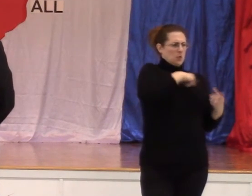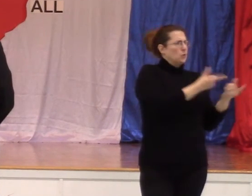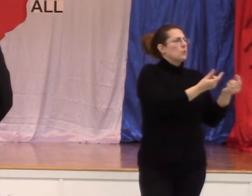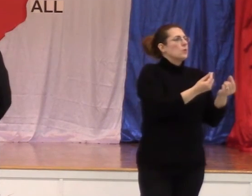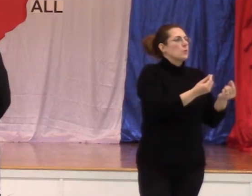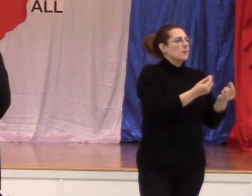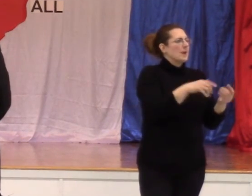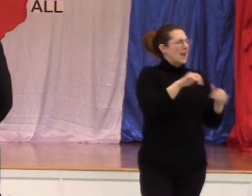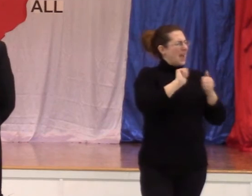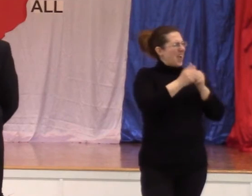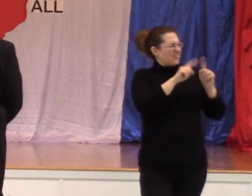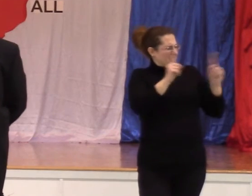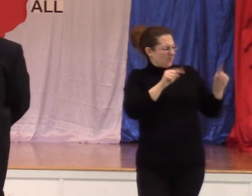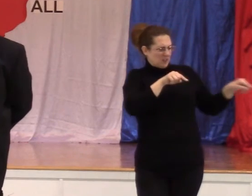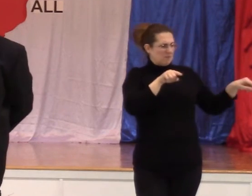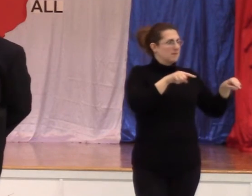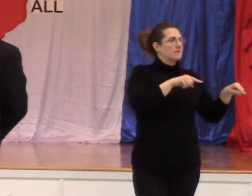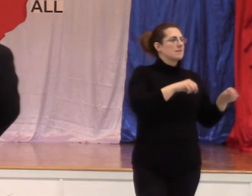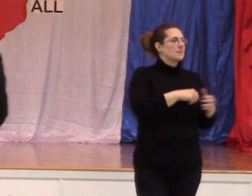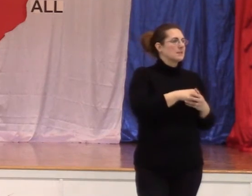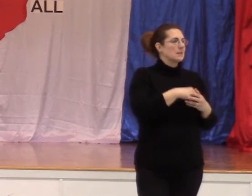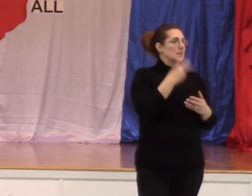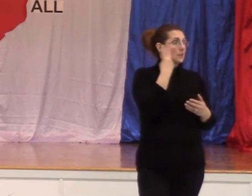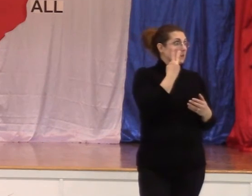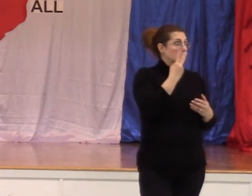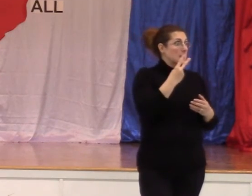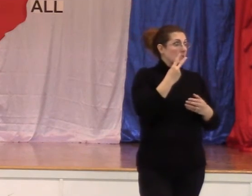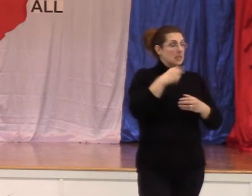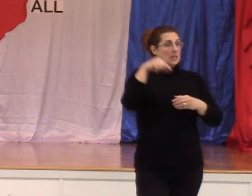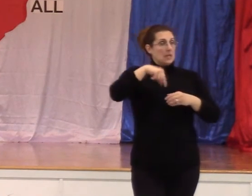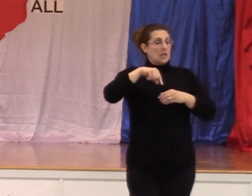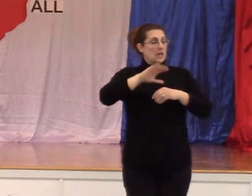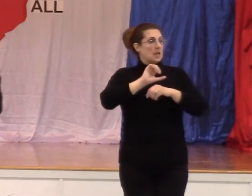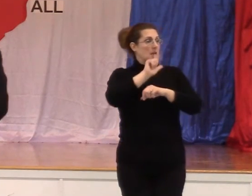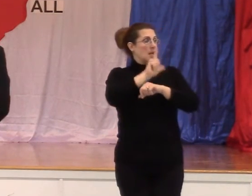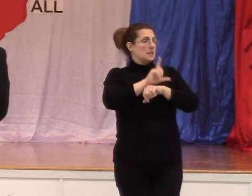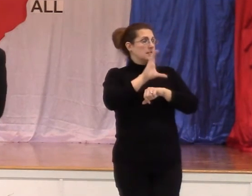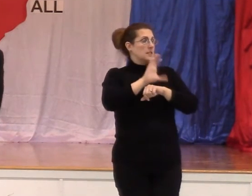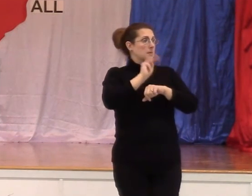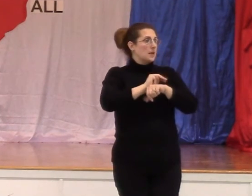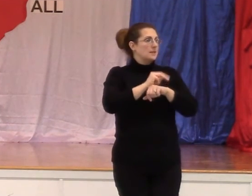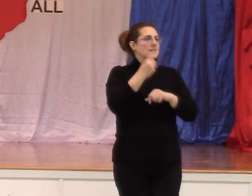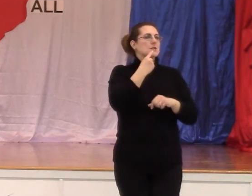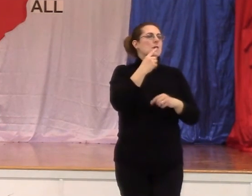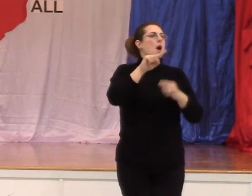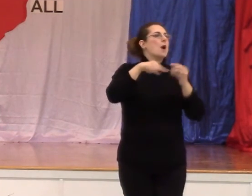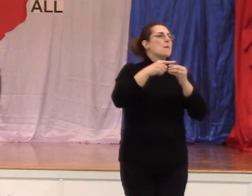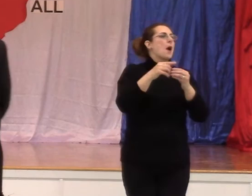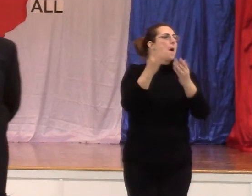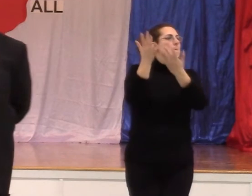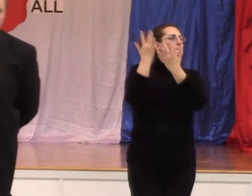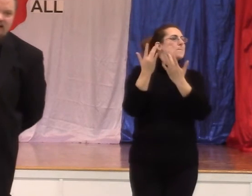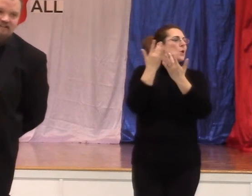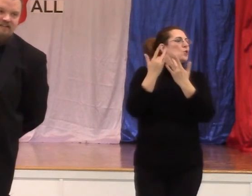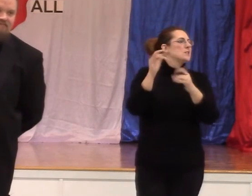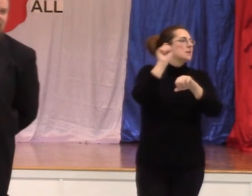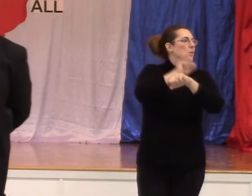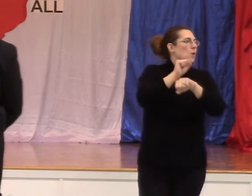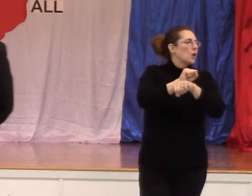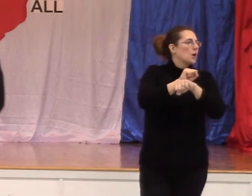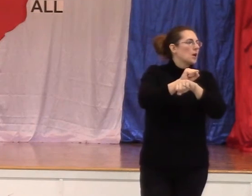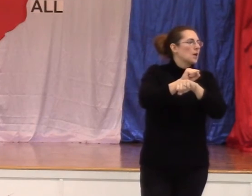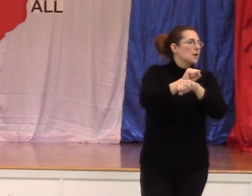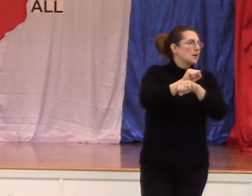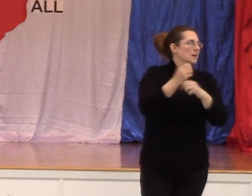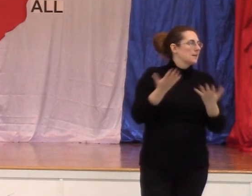It's not different. You see this in our synod when you hear of people talking about mercy work as evangelism.